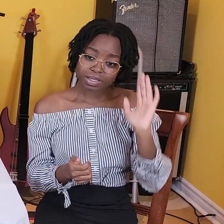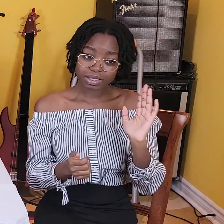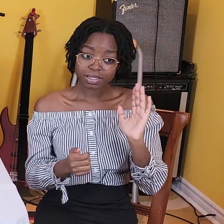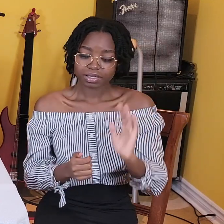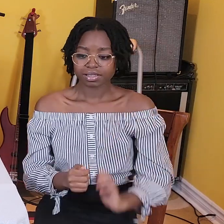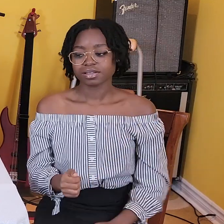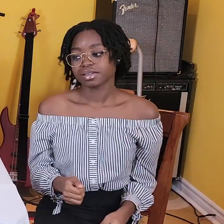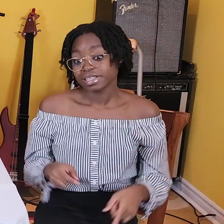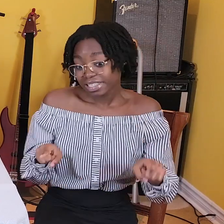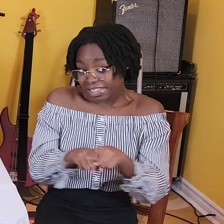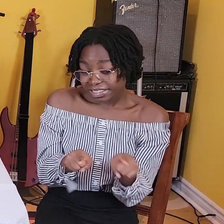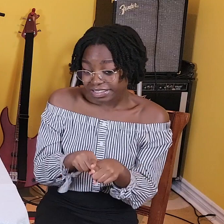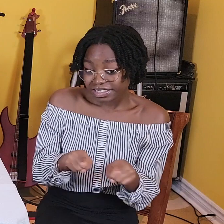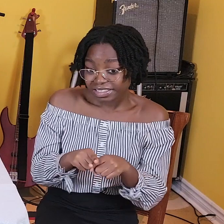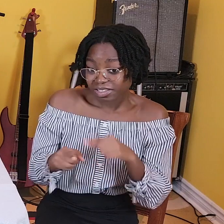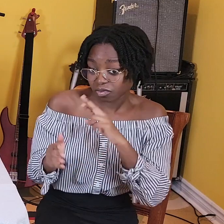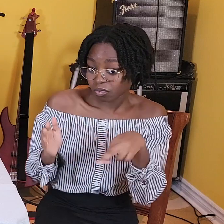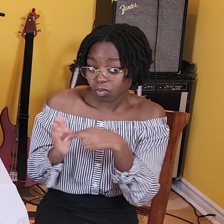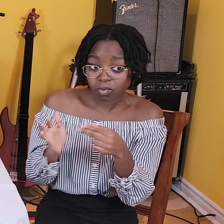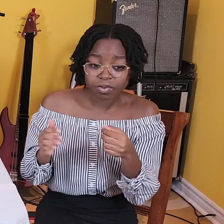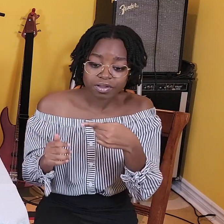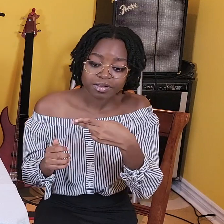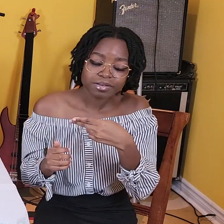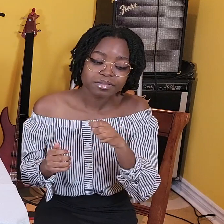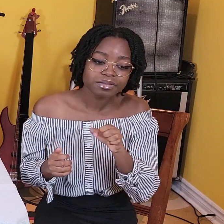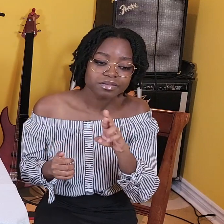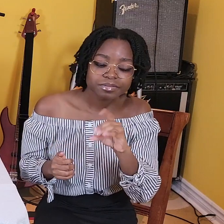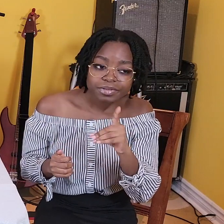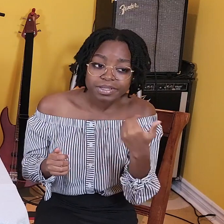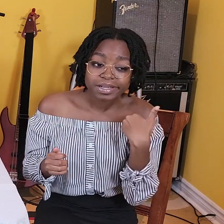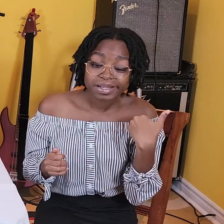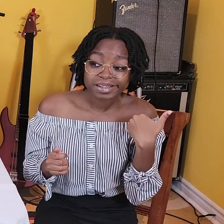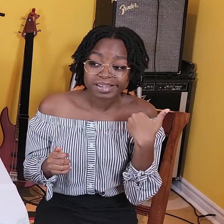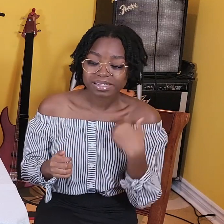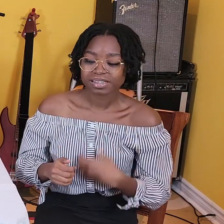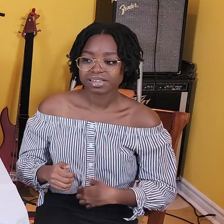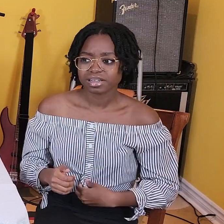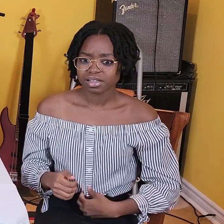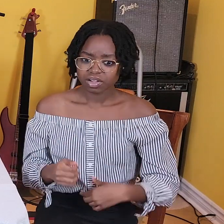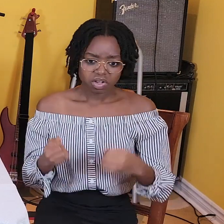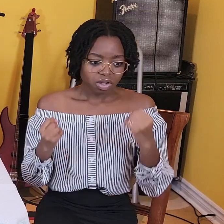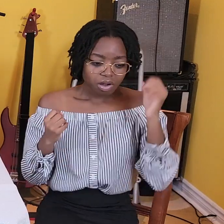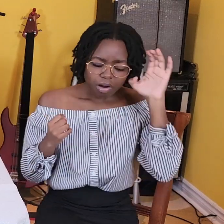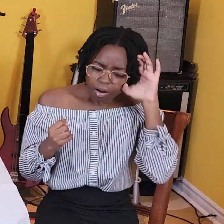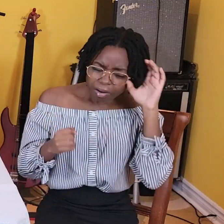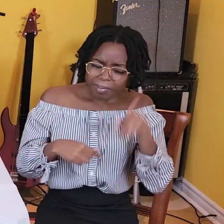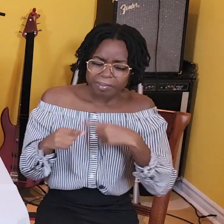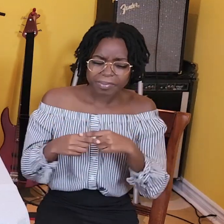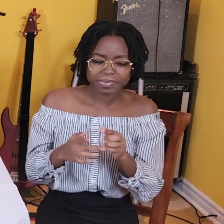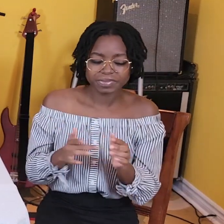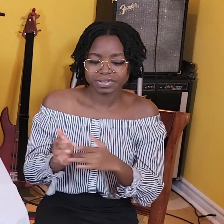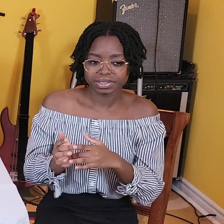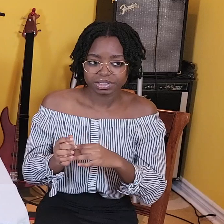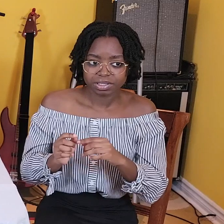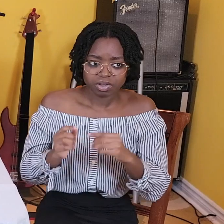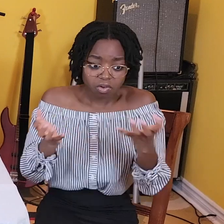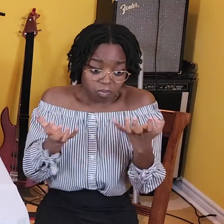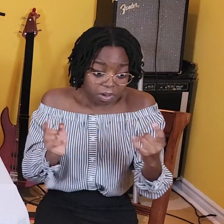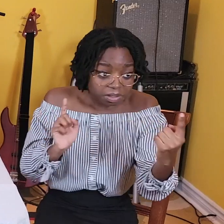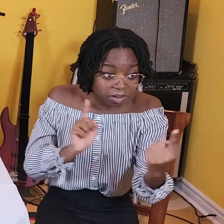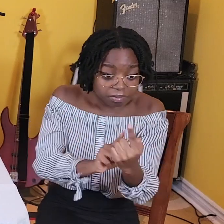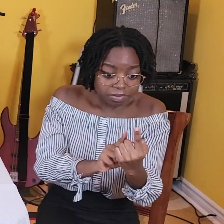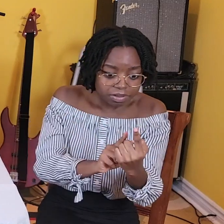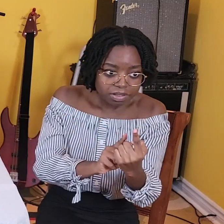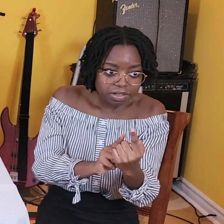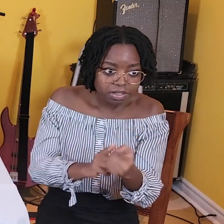that's the same role that Herod is playing here. He had heard so much about Jesus Christ, he wanted to meet him. But he also found no